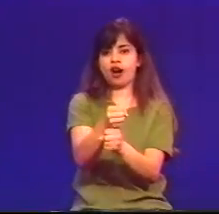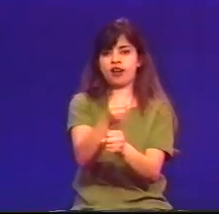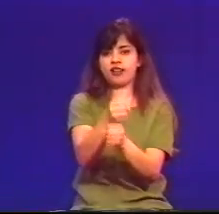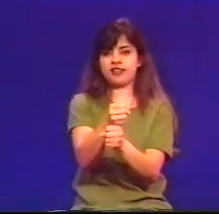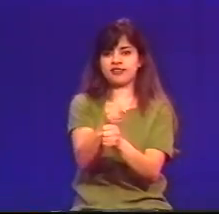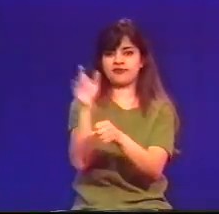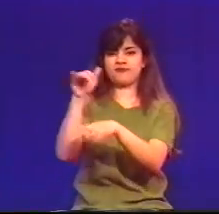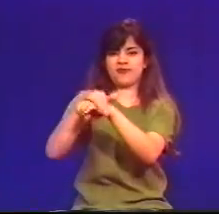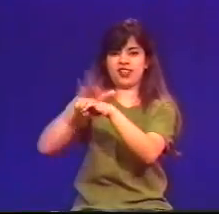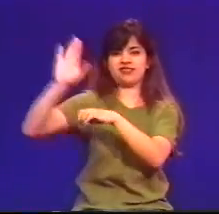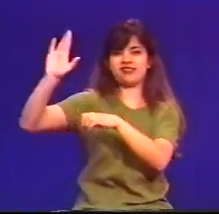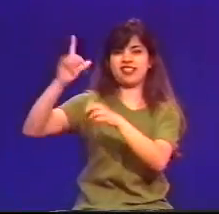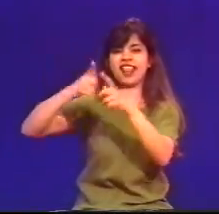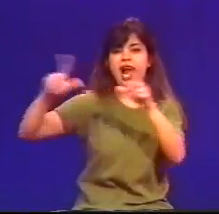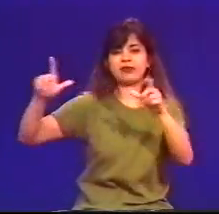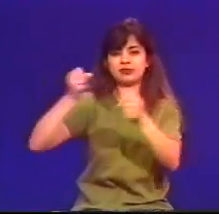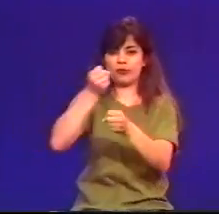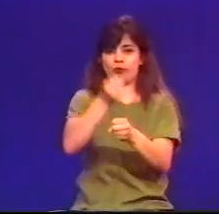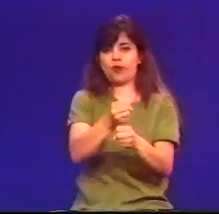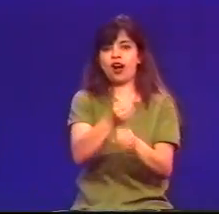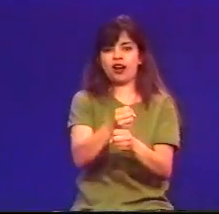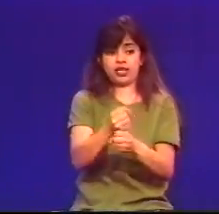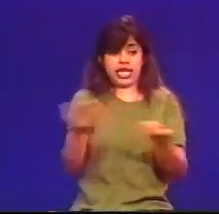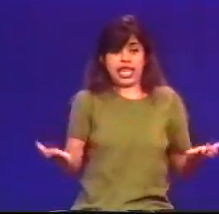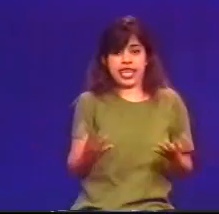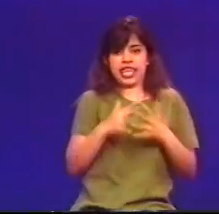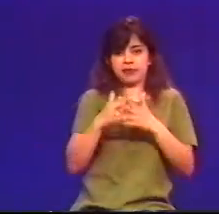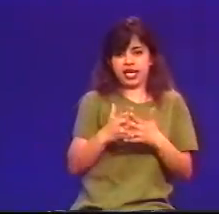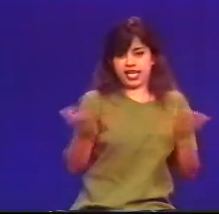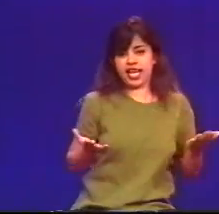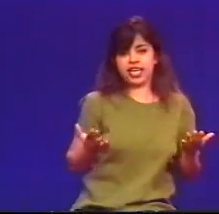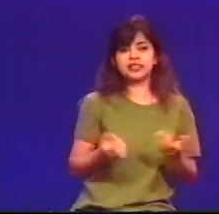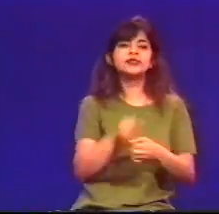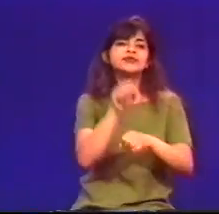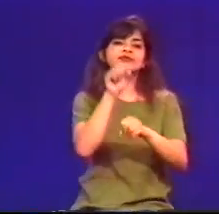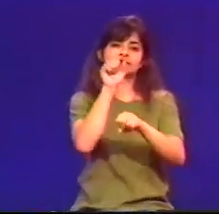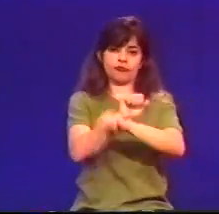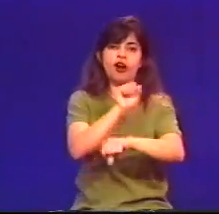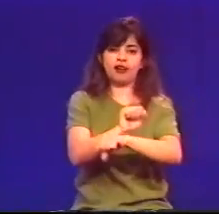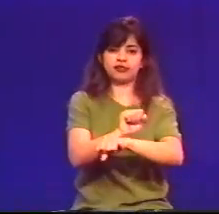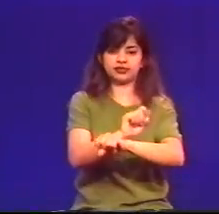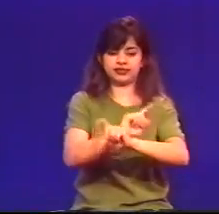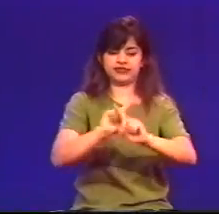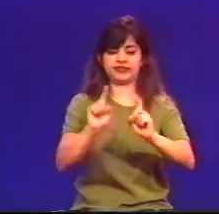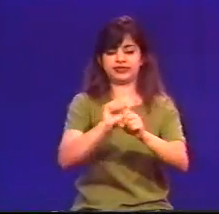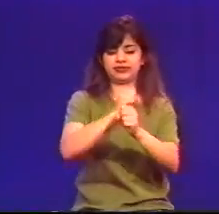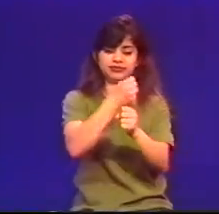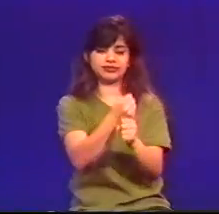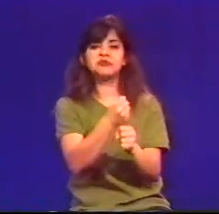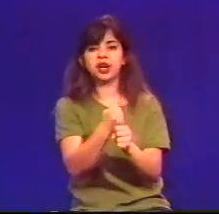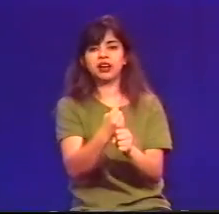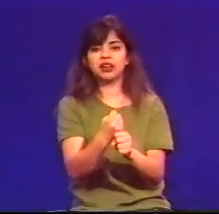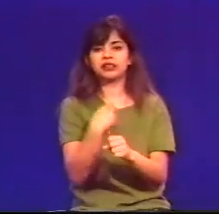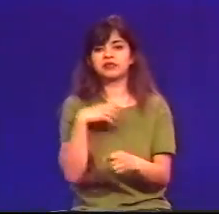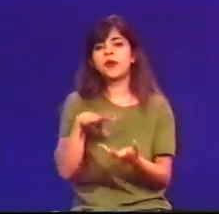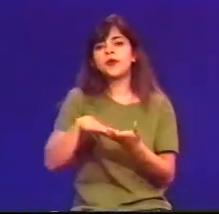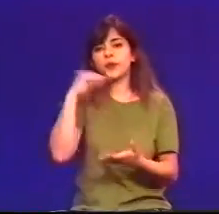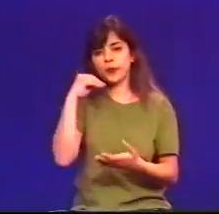sign, the British sign for work. And so that was one of the first signs that my family really knew. It's similar to the sign that you use in